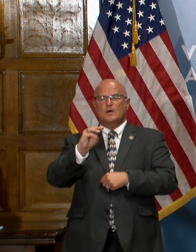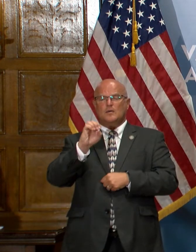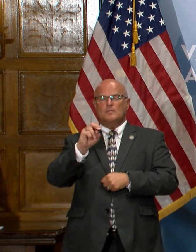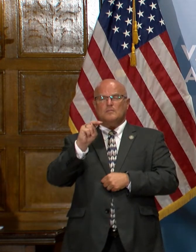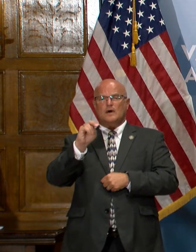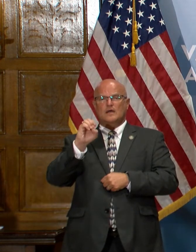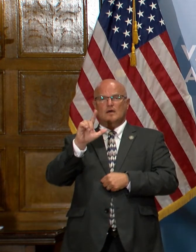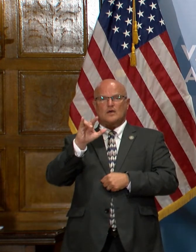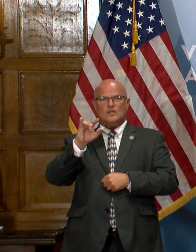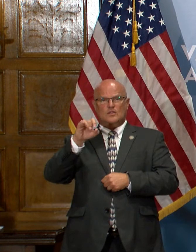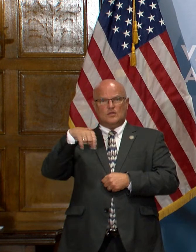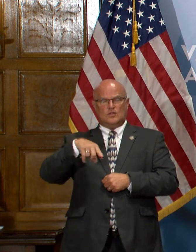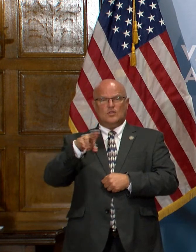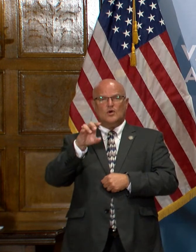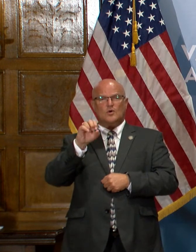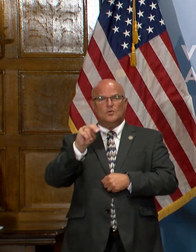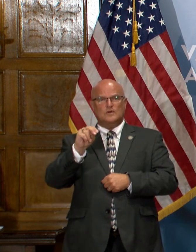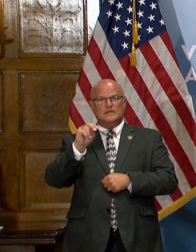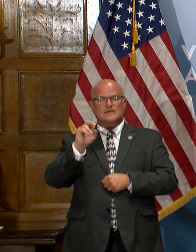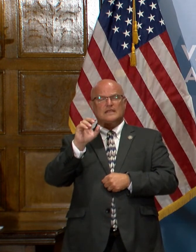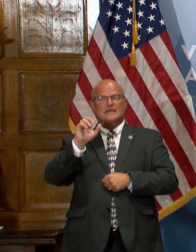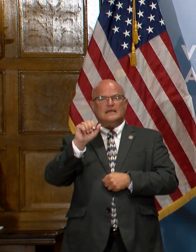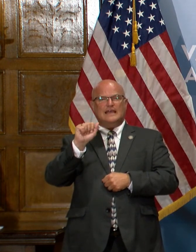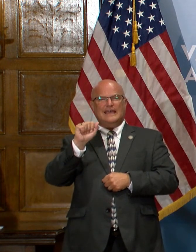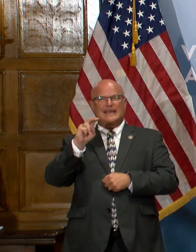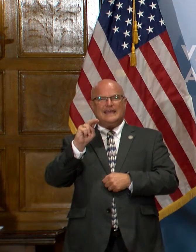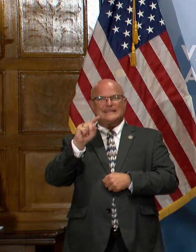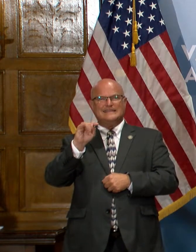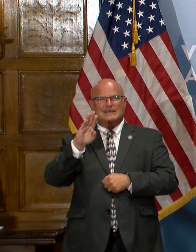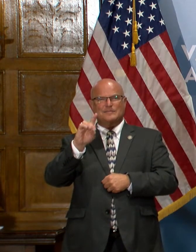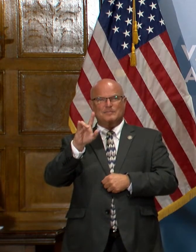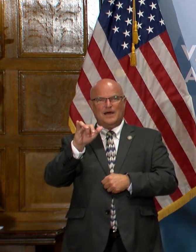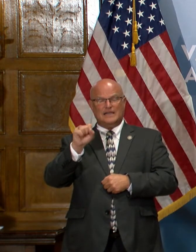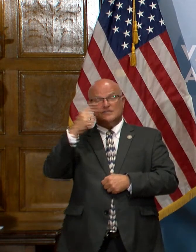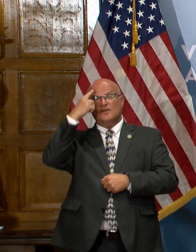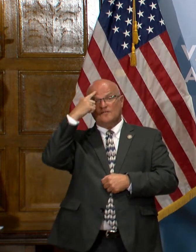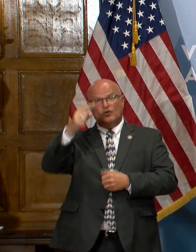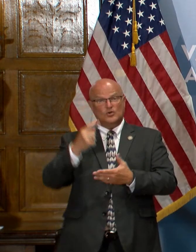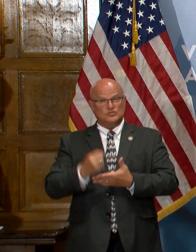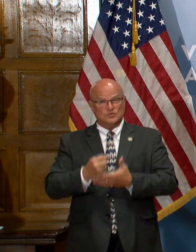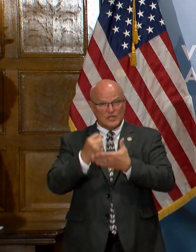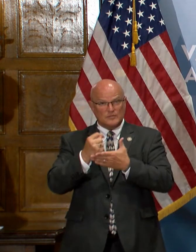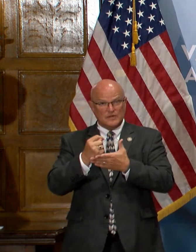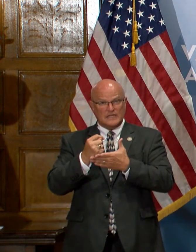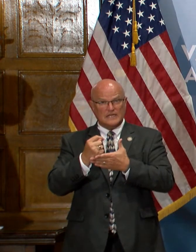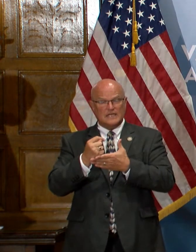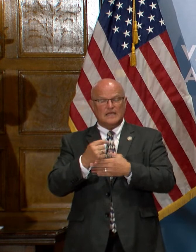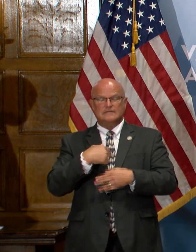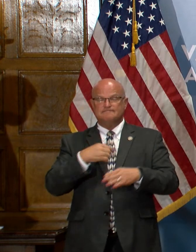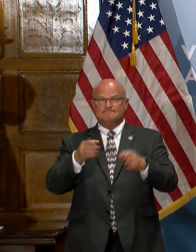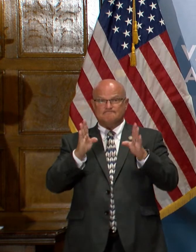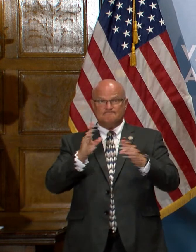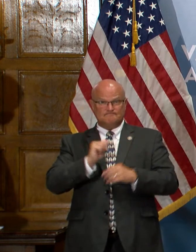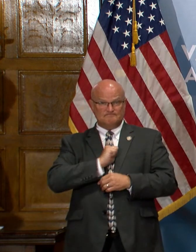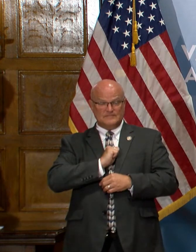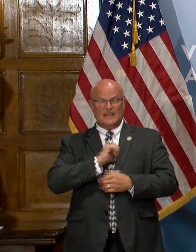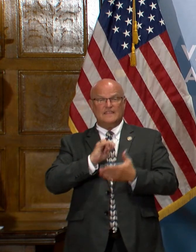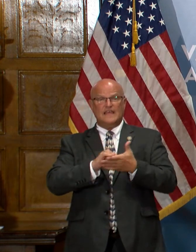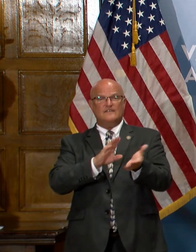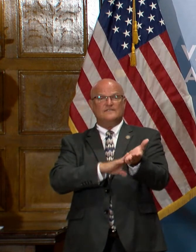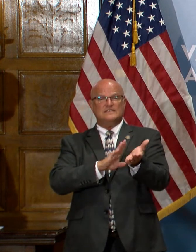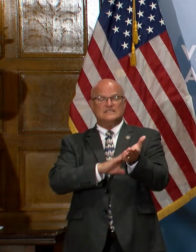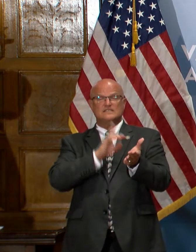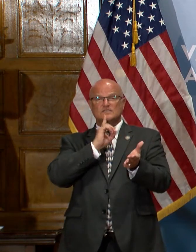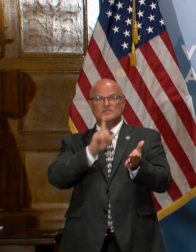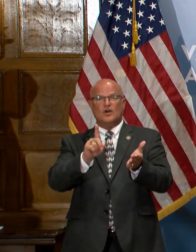antibodies in all individuals at high risk for treatment. It has come to my attention that physicians